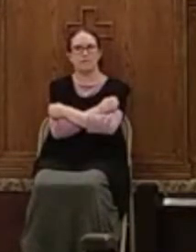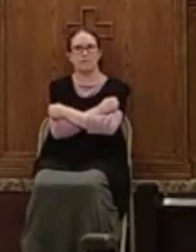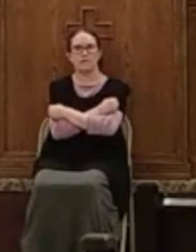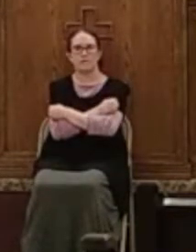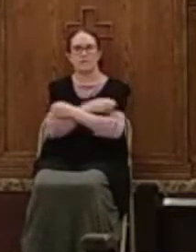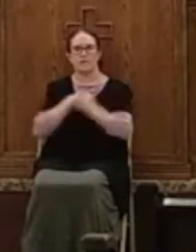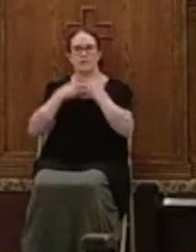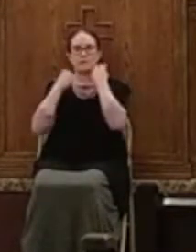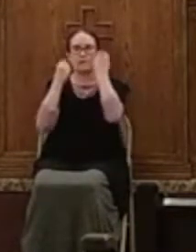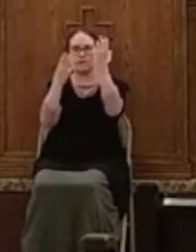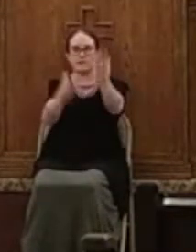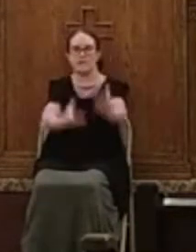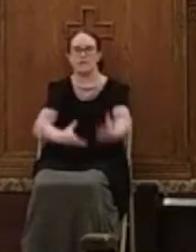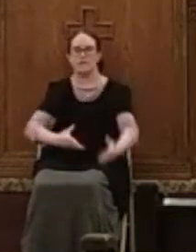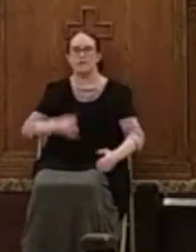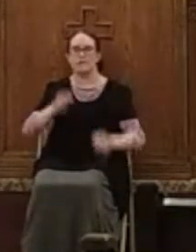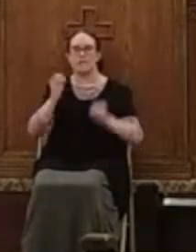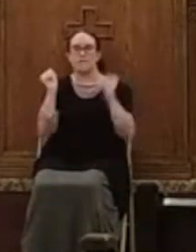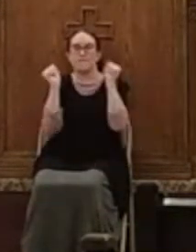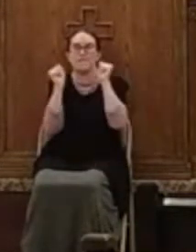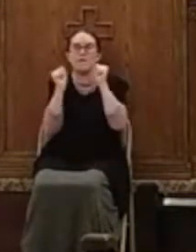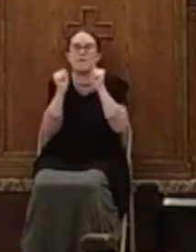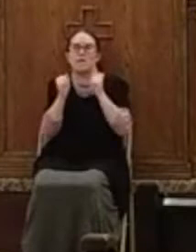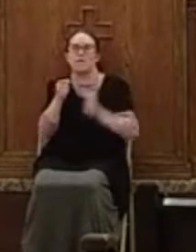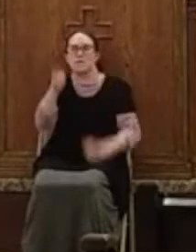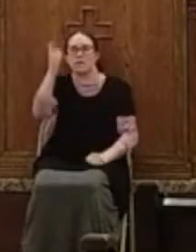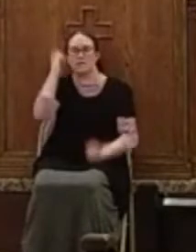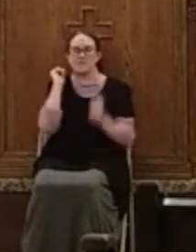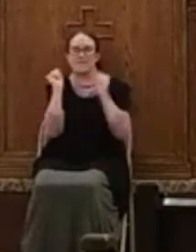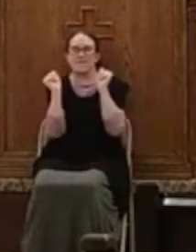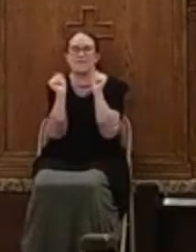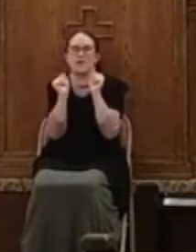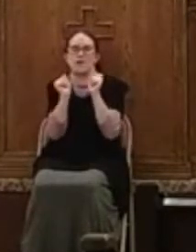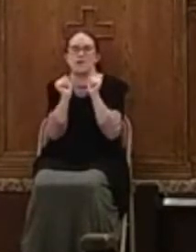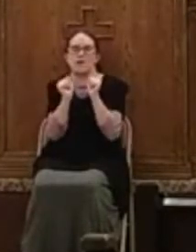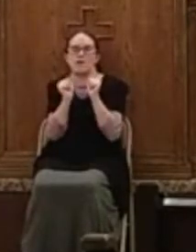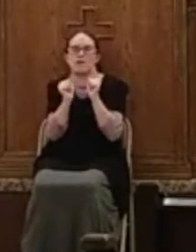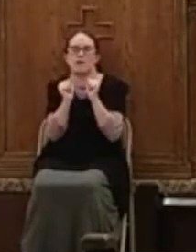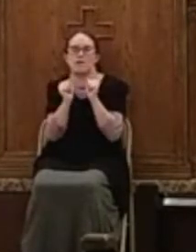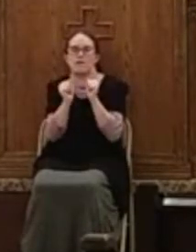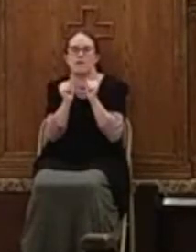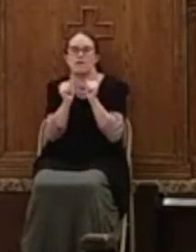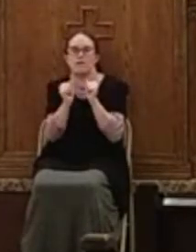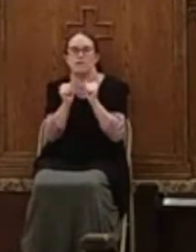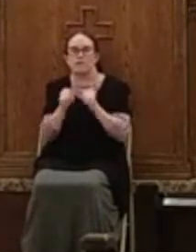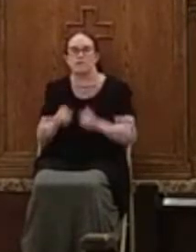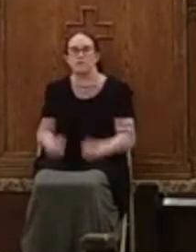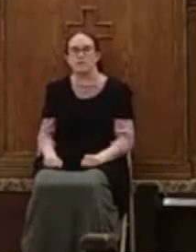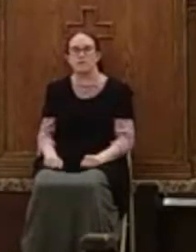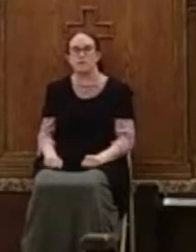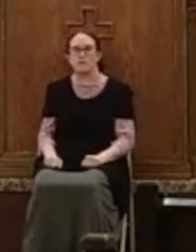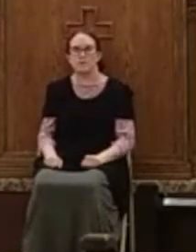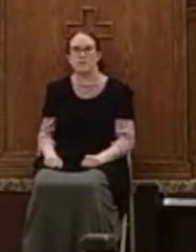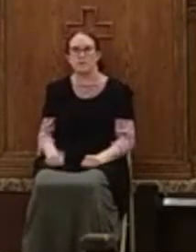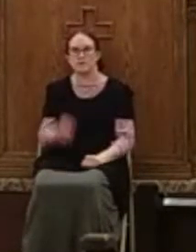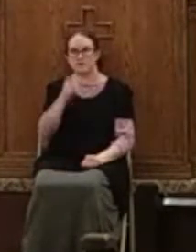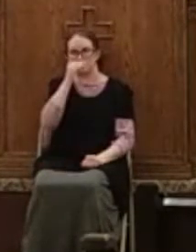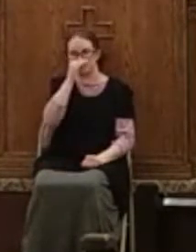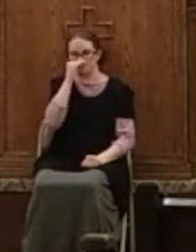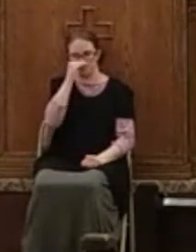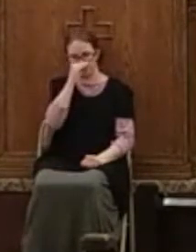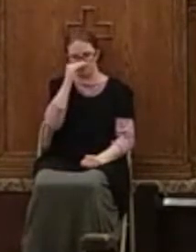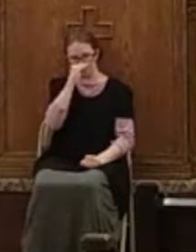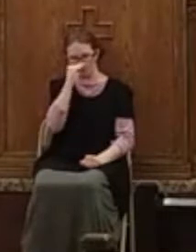Cast out all fear. That's right. Because fear hath torment. That's